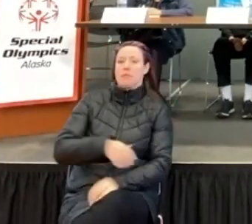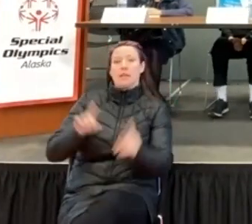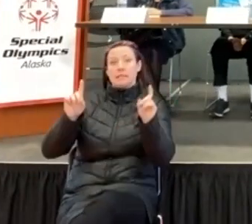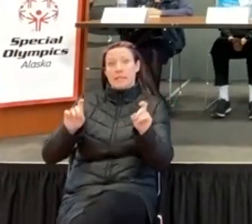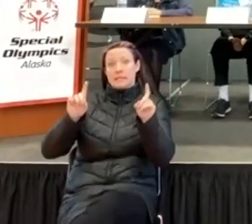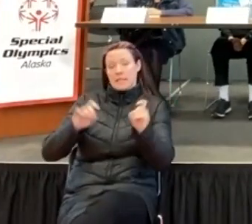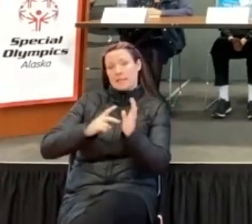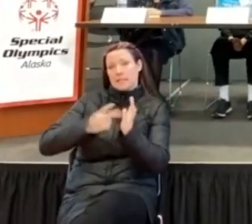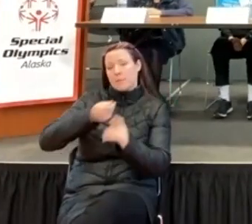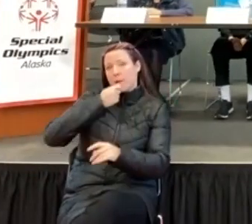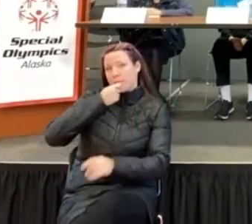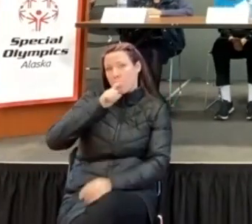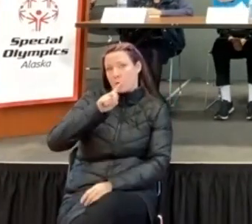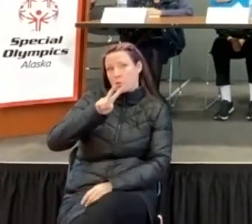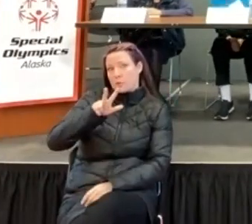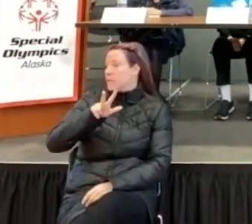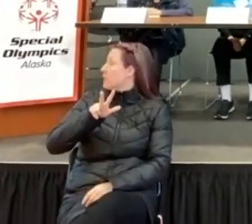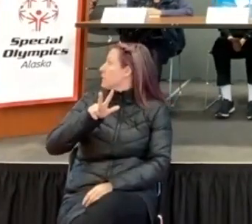Testing, 1, 2, 3.